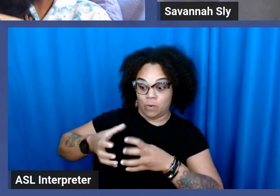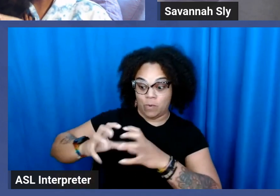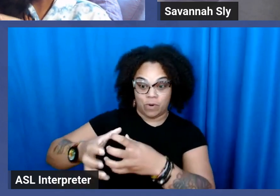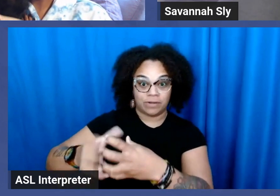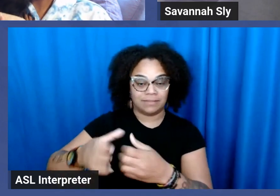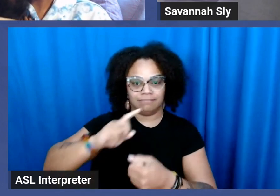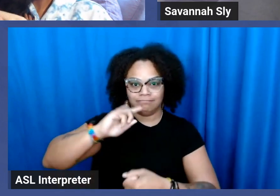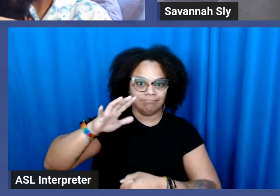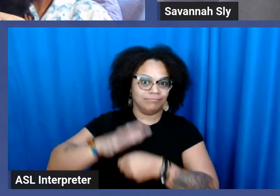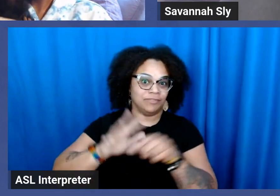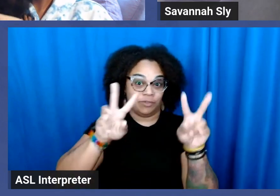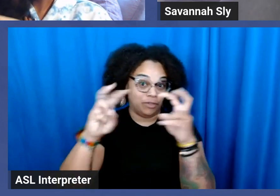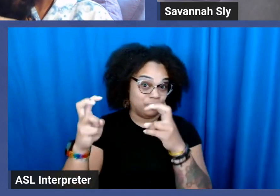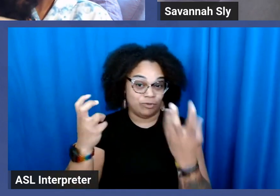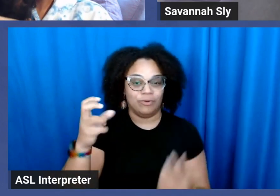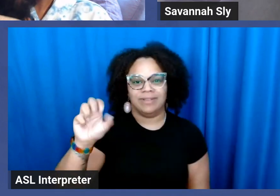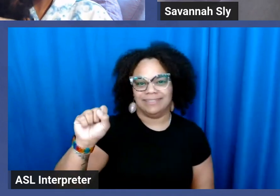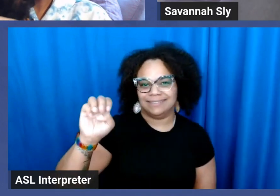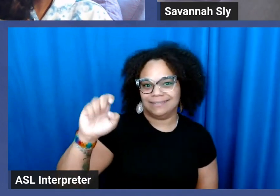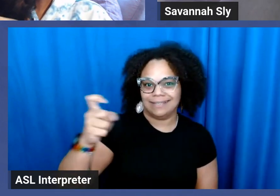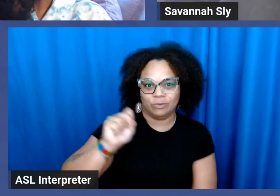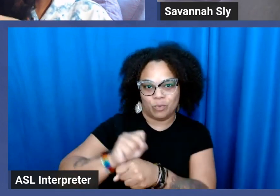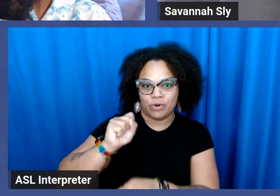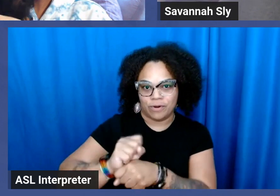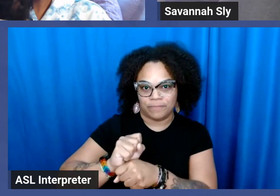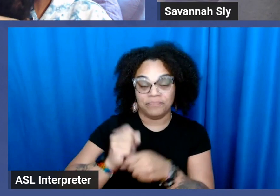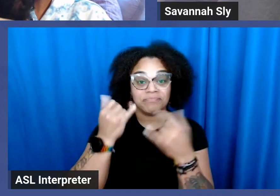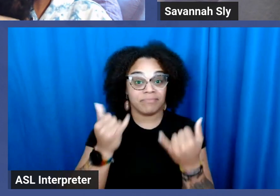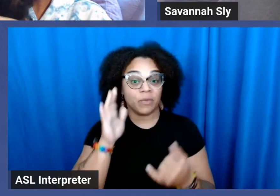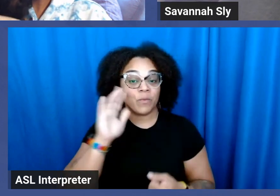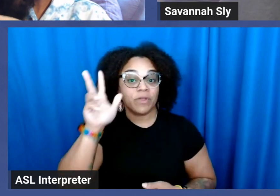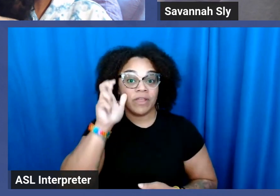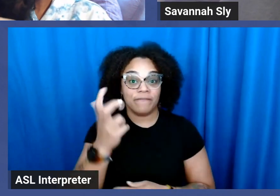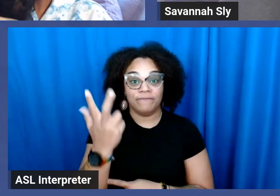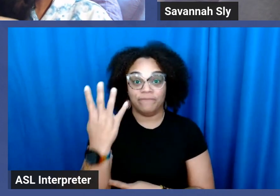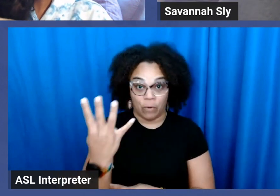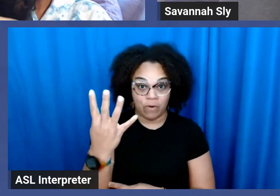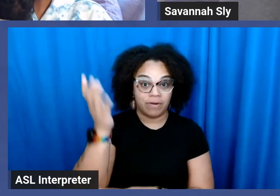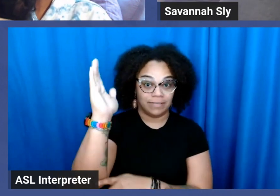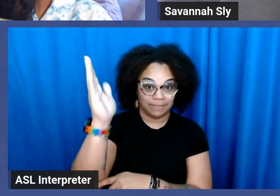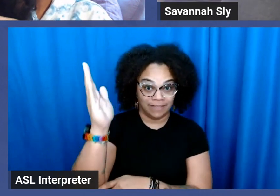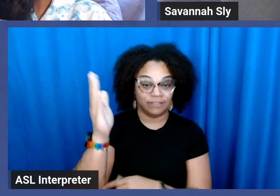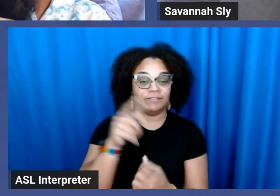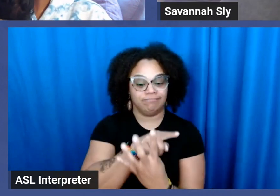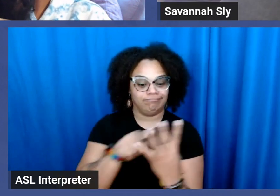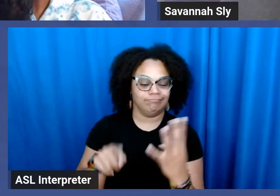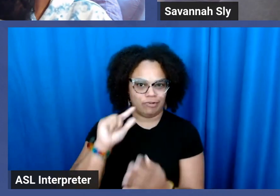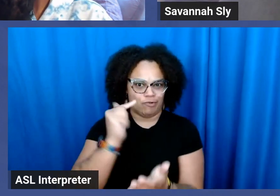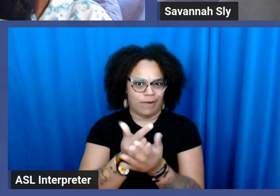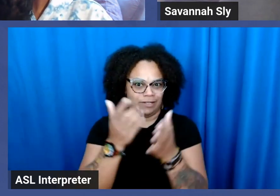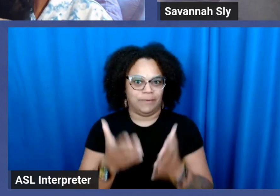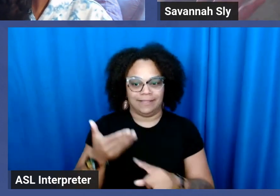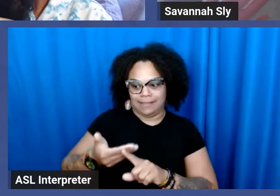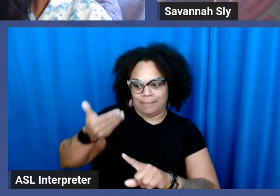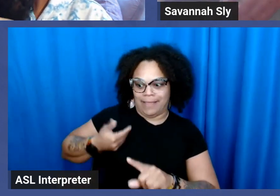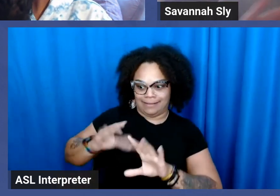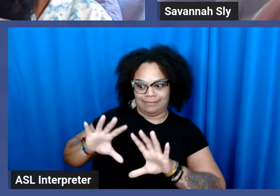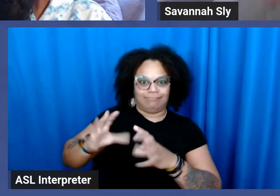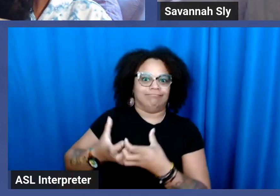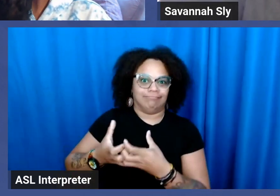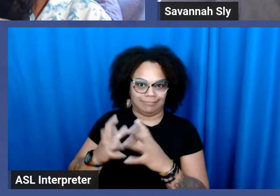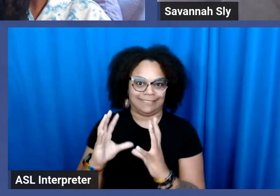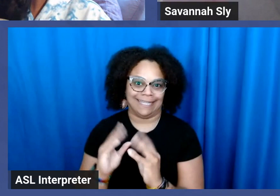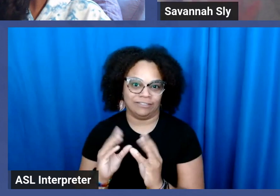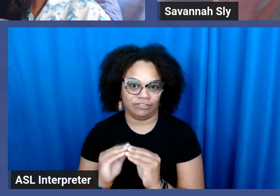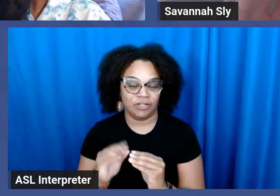of sex work. And today you're going to be hearing 4 pieces from some graduates from this past session on a